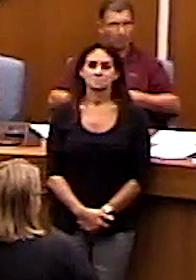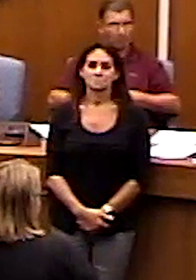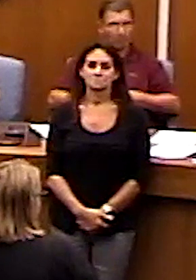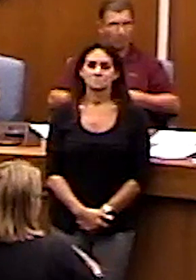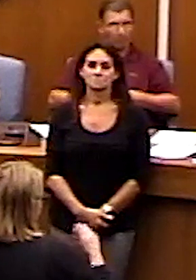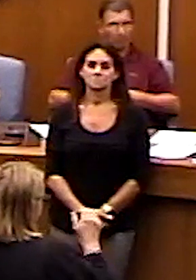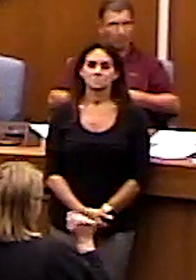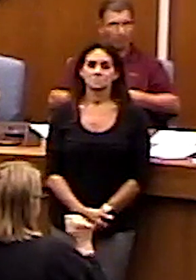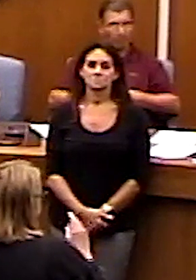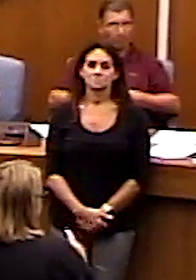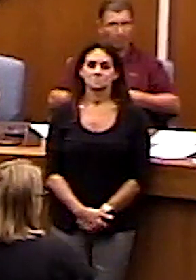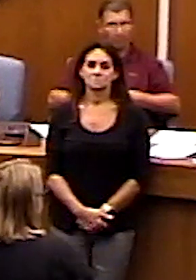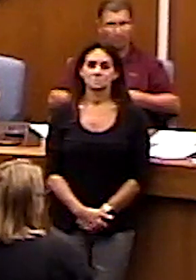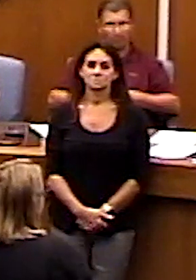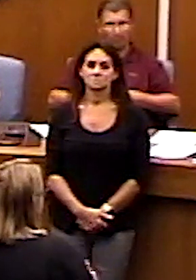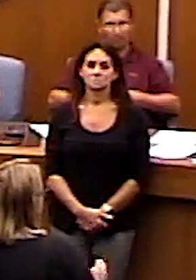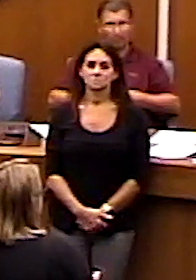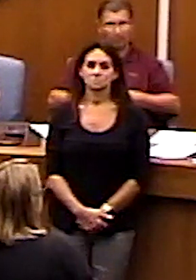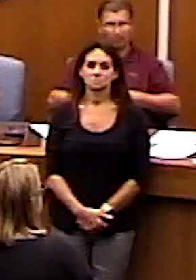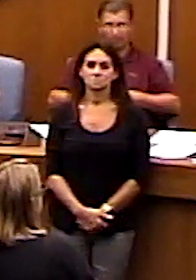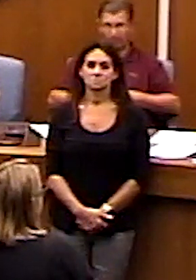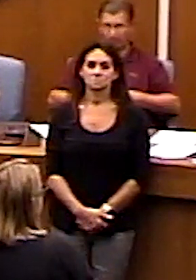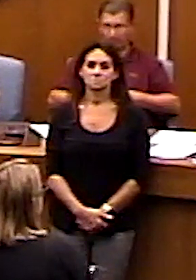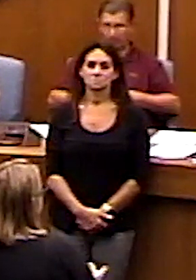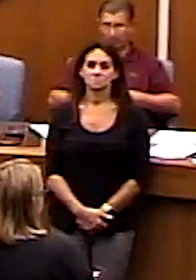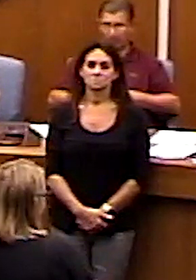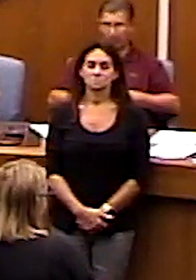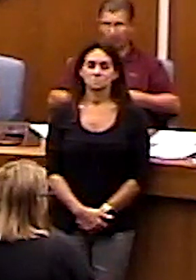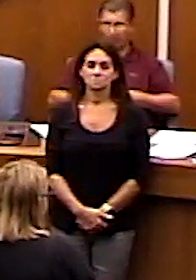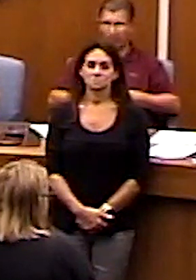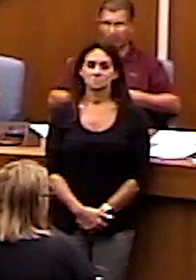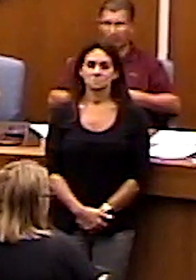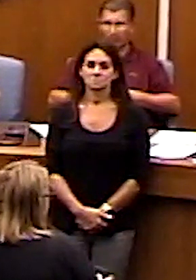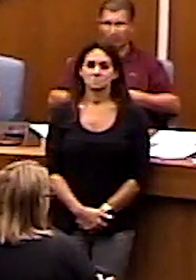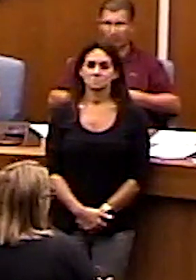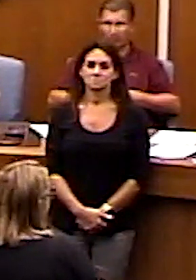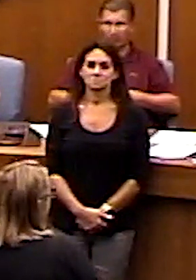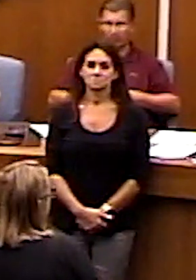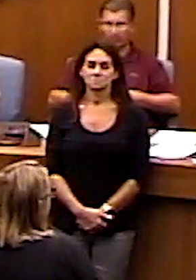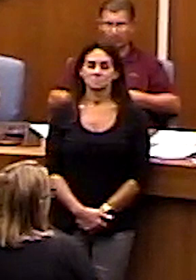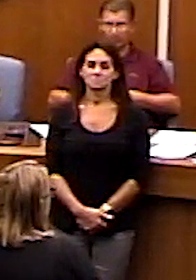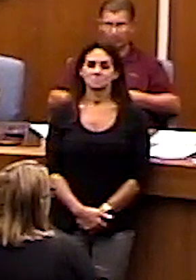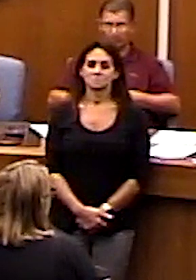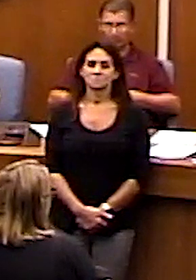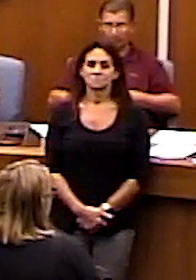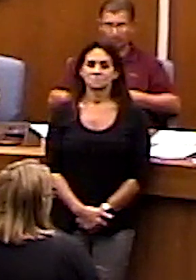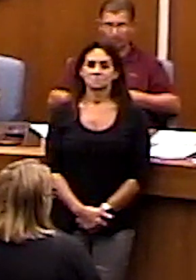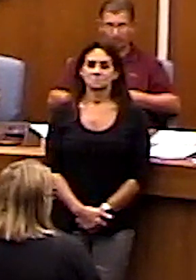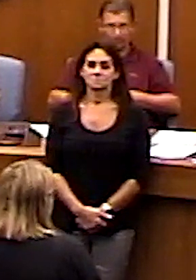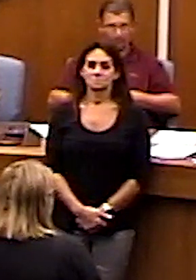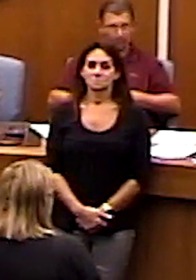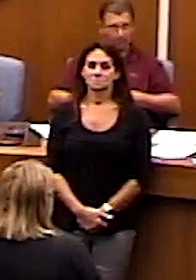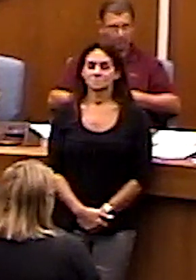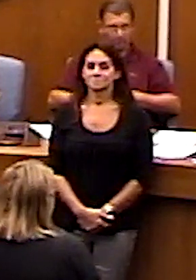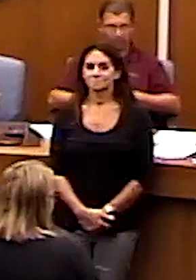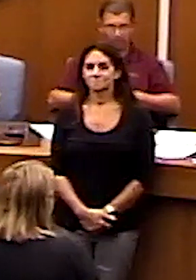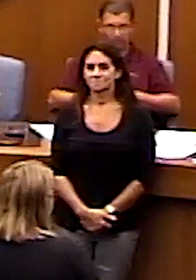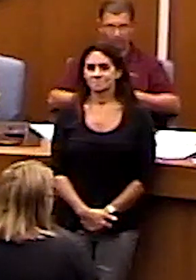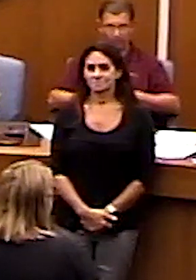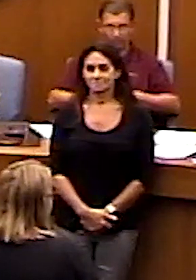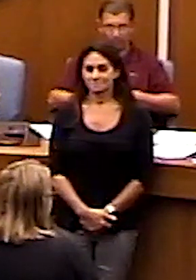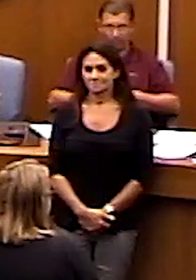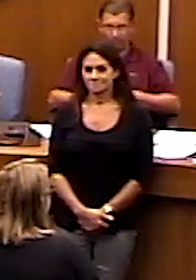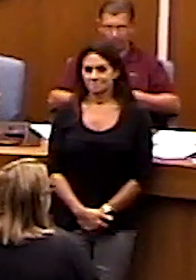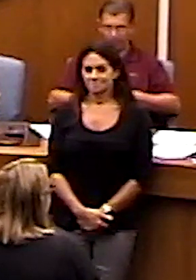I left my ADA technical assistance books in my car. I'm referring to Title II, state and